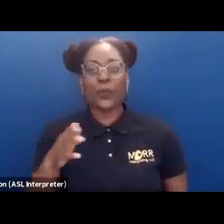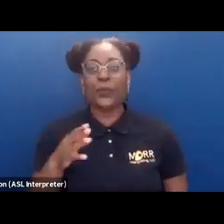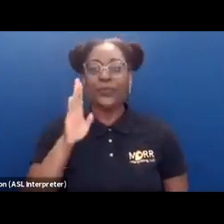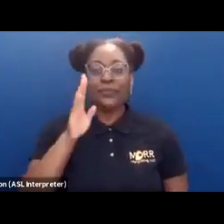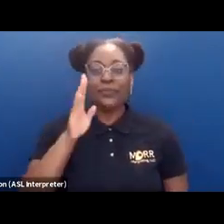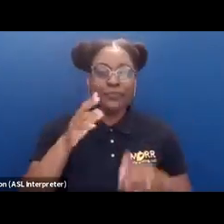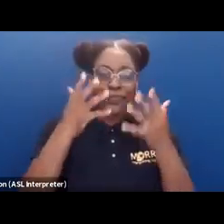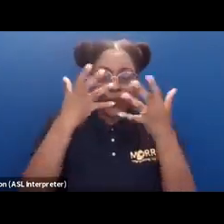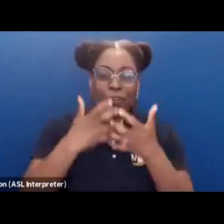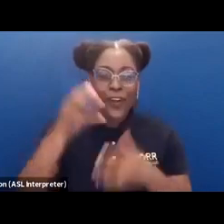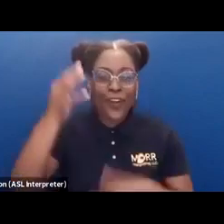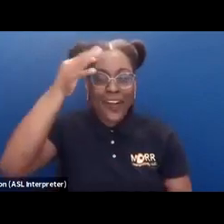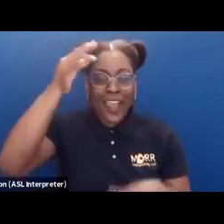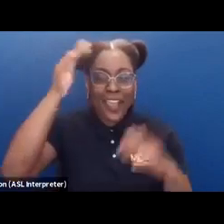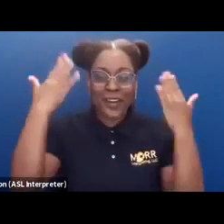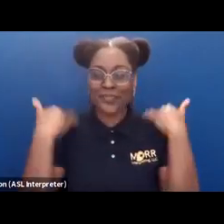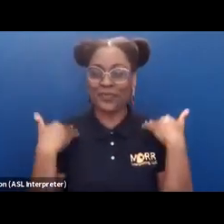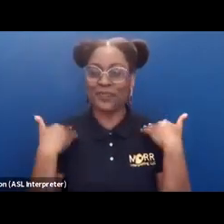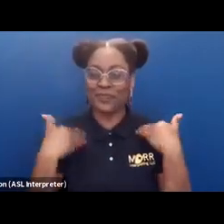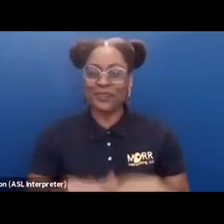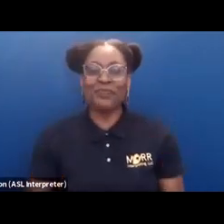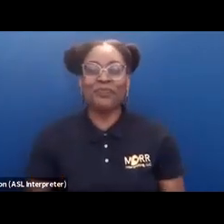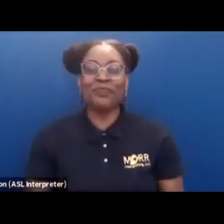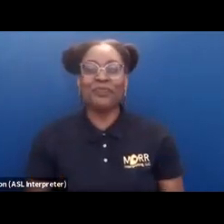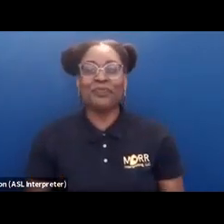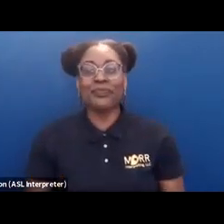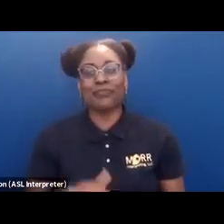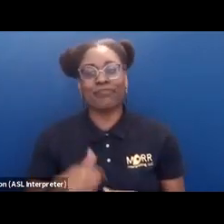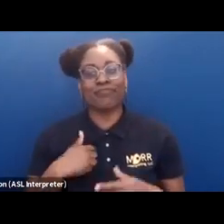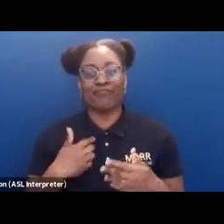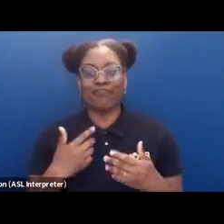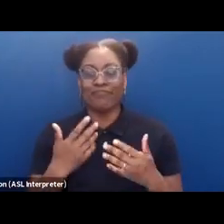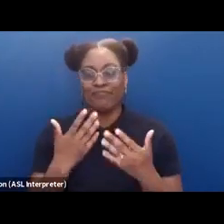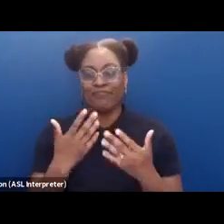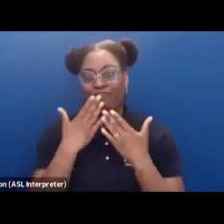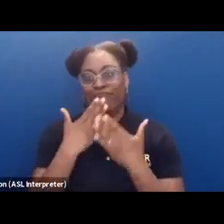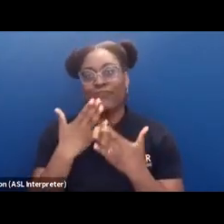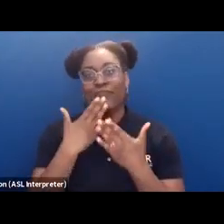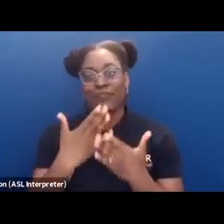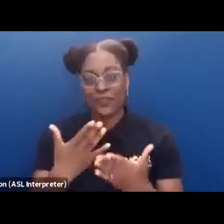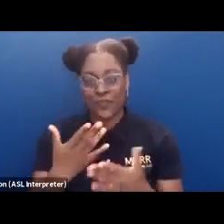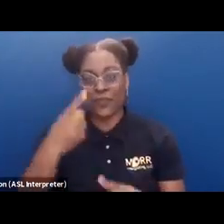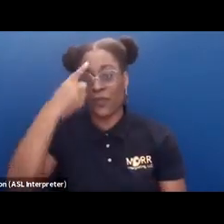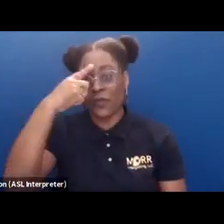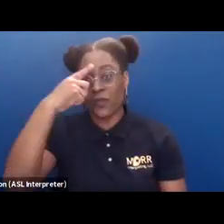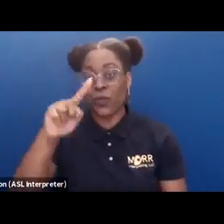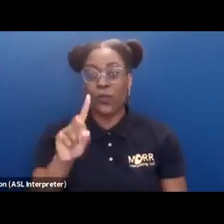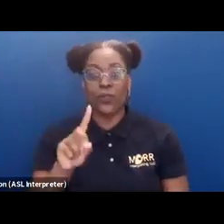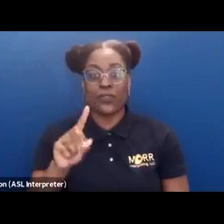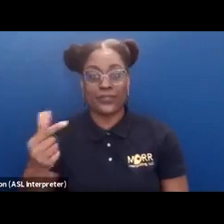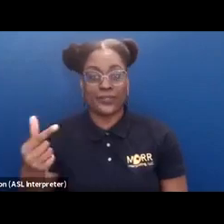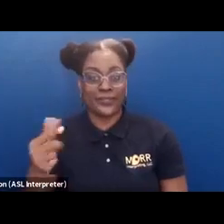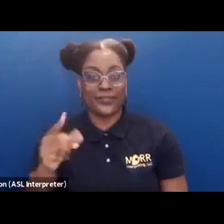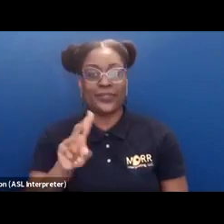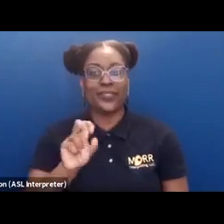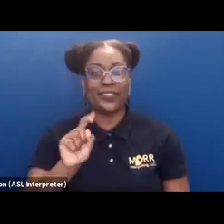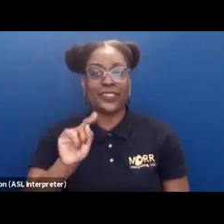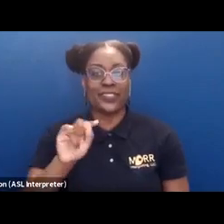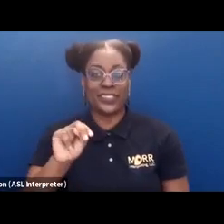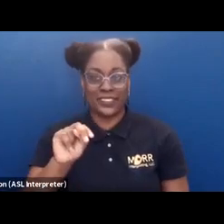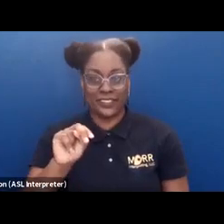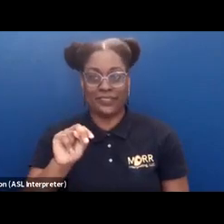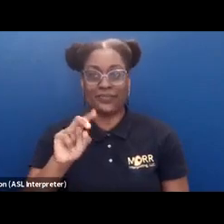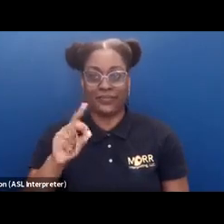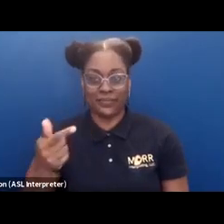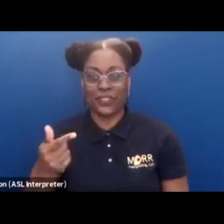hair. I'm also very grateful for actually Dustin inviting me to be part of this panel, and